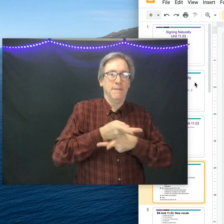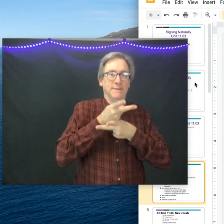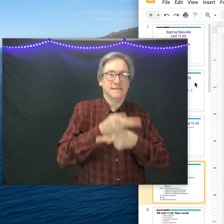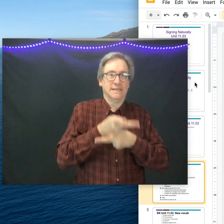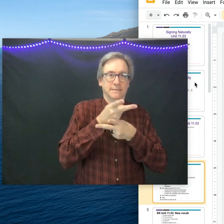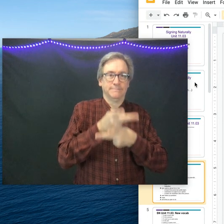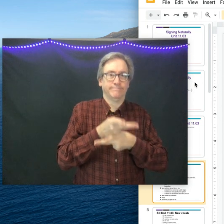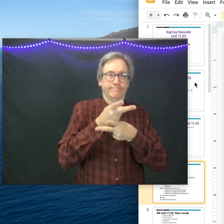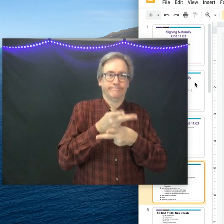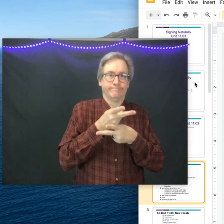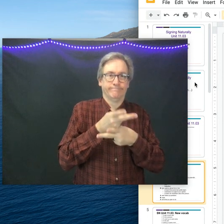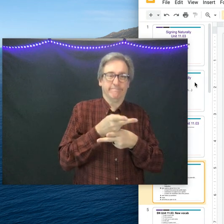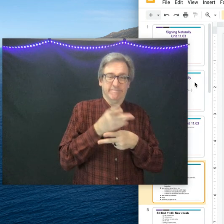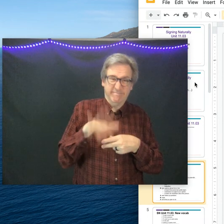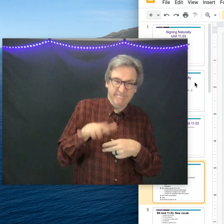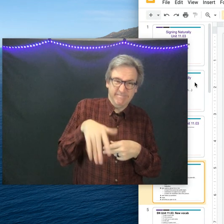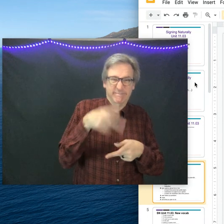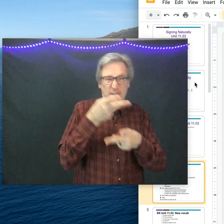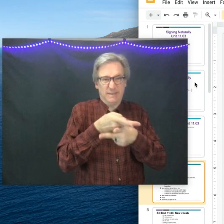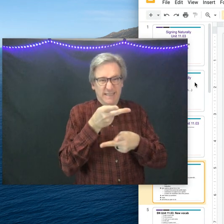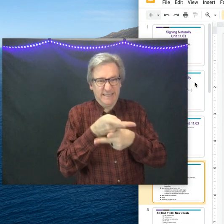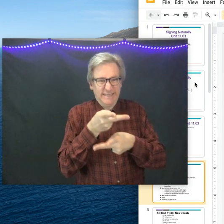Or babysit.